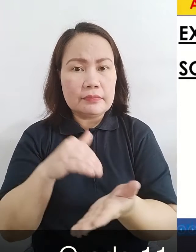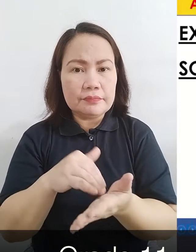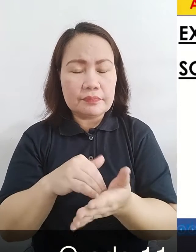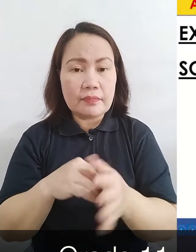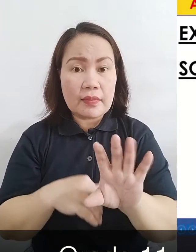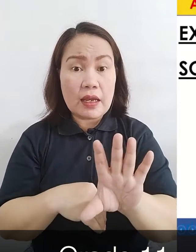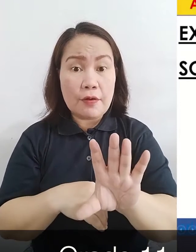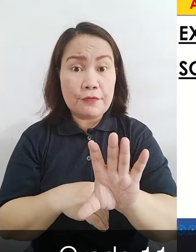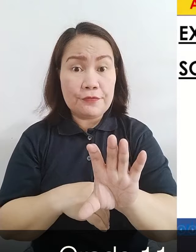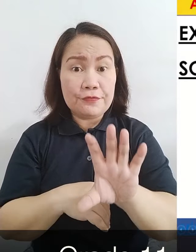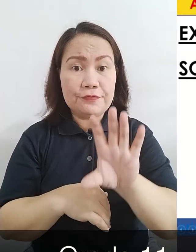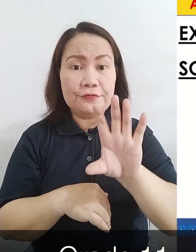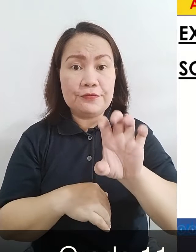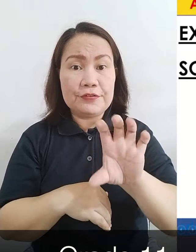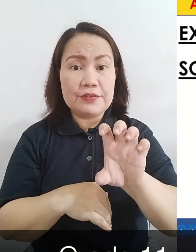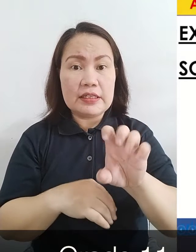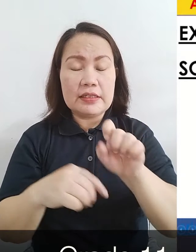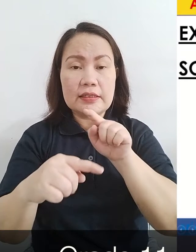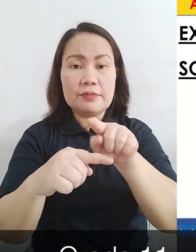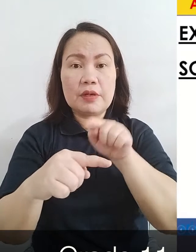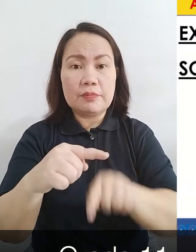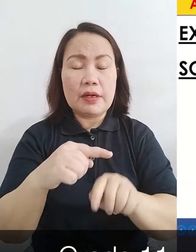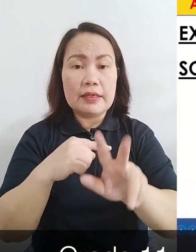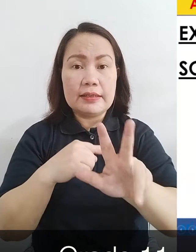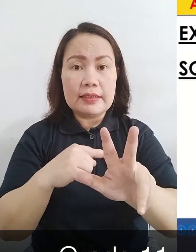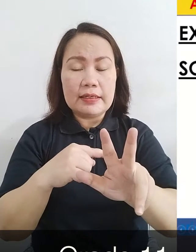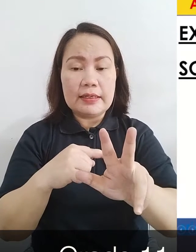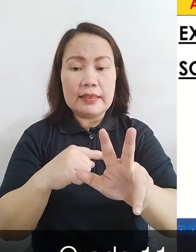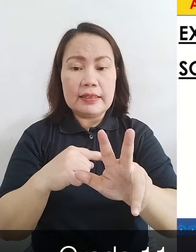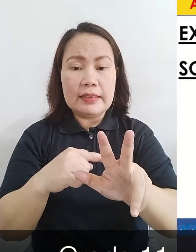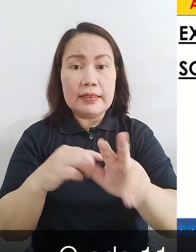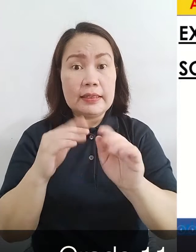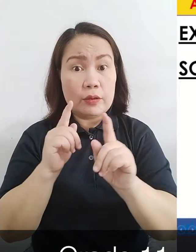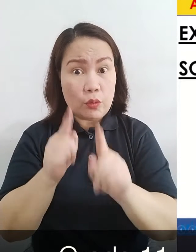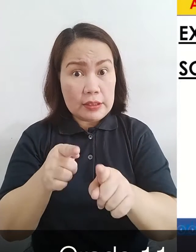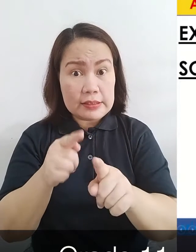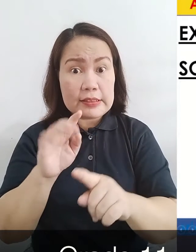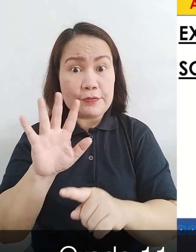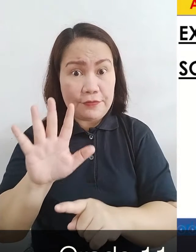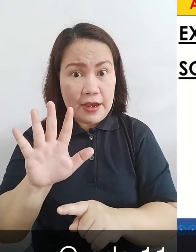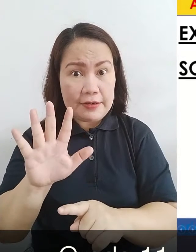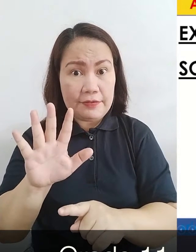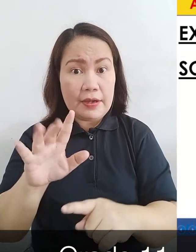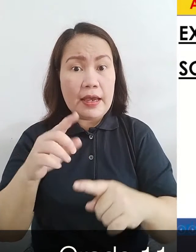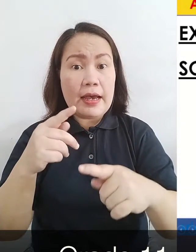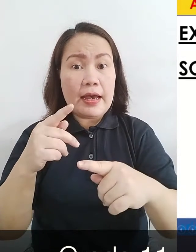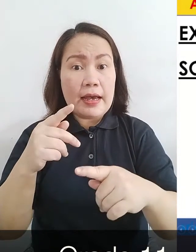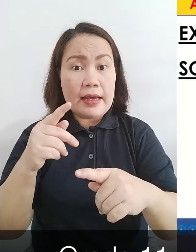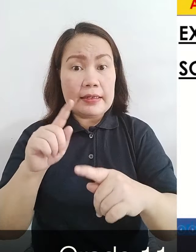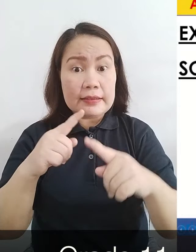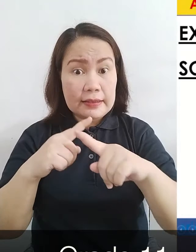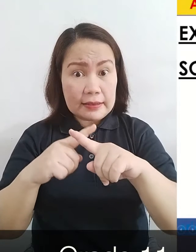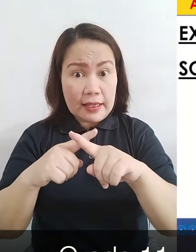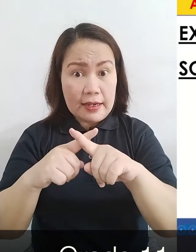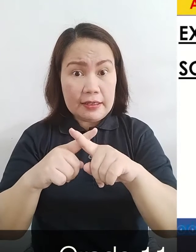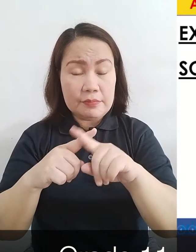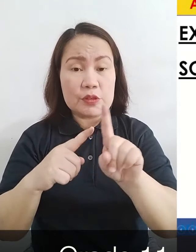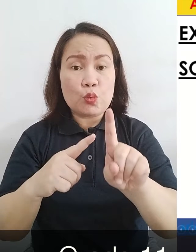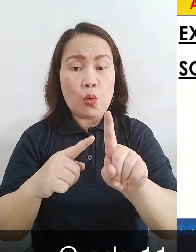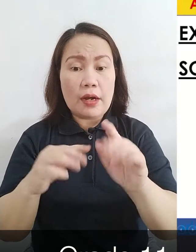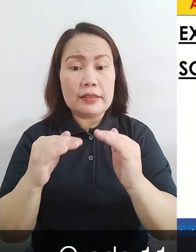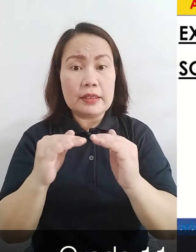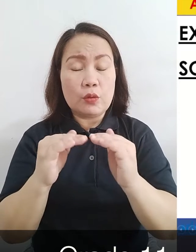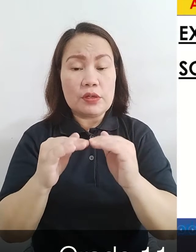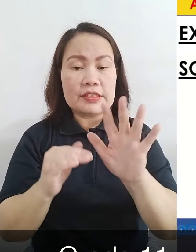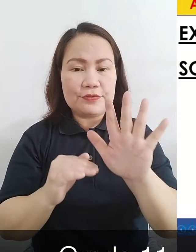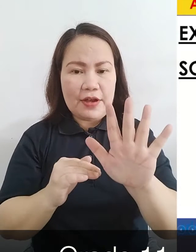Okay, ulitin ko, 15 divide 3 times 1. Yun ang mangyayari dyan. 15 divide 3, that